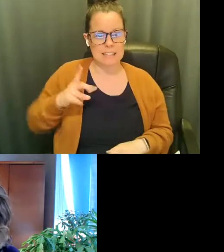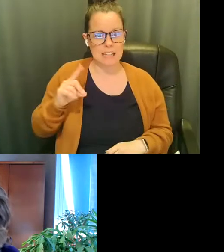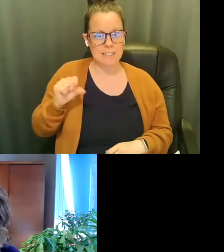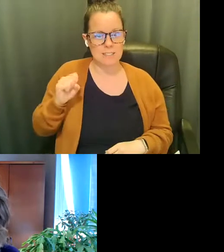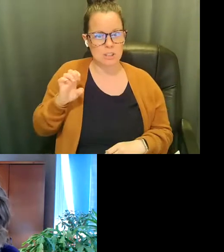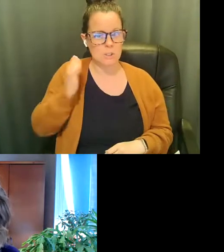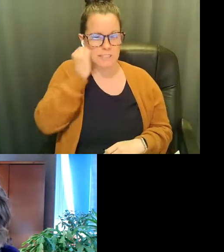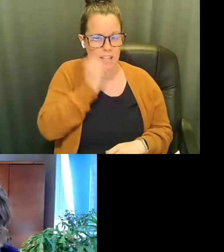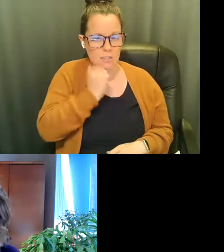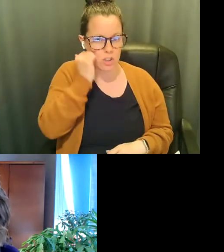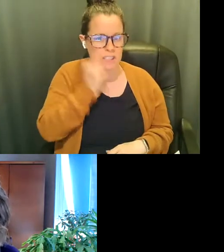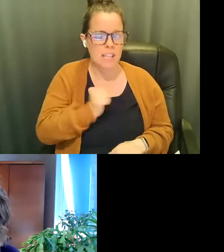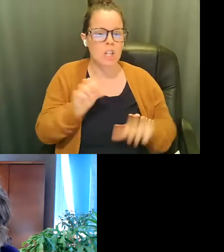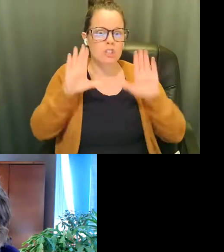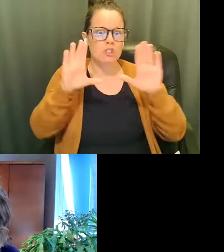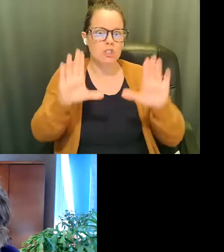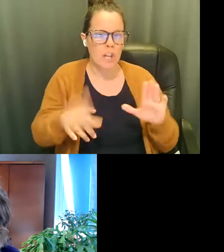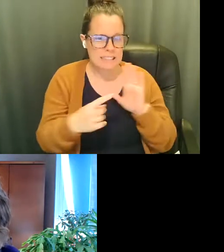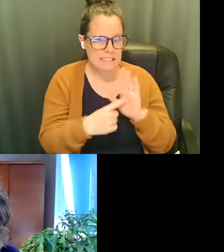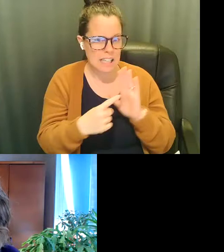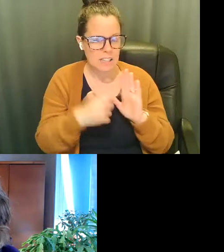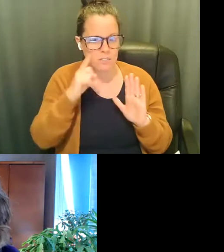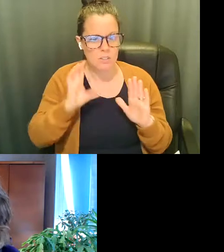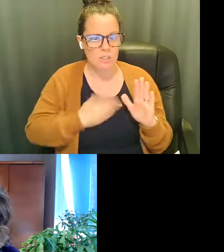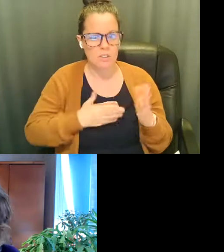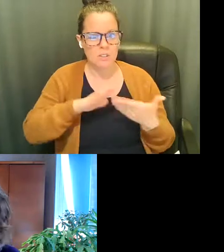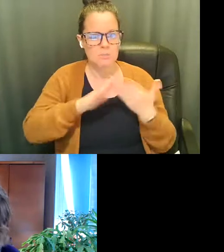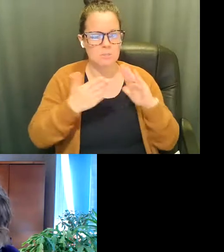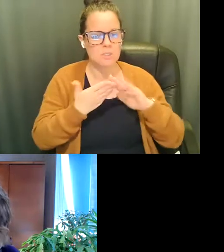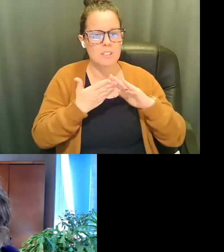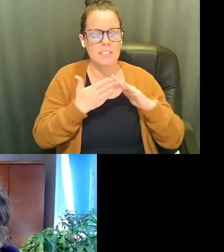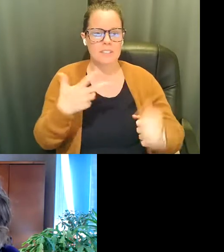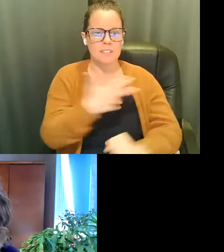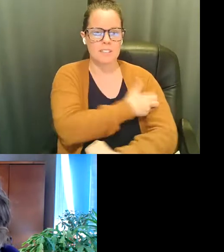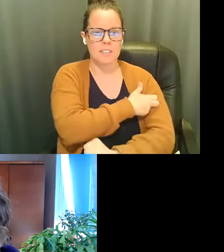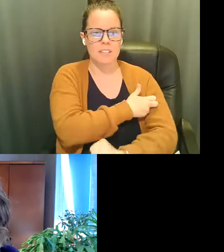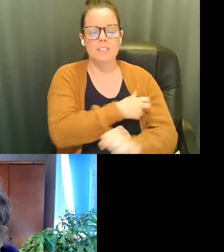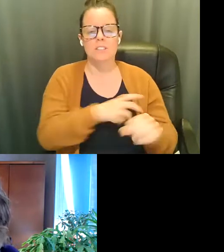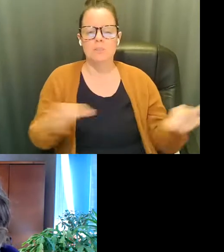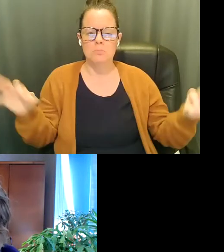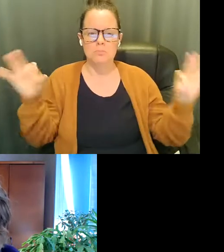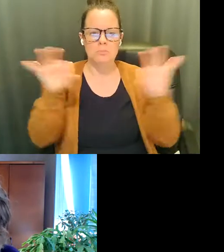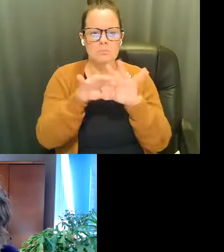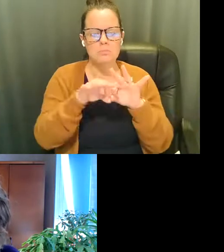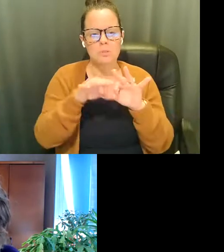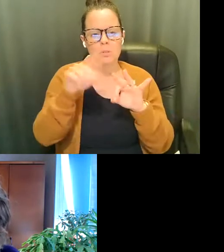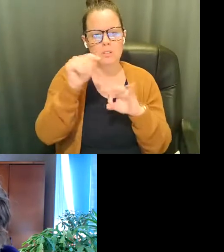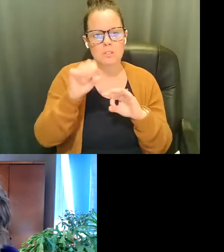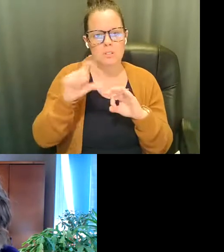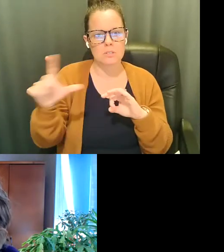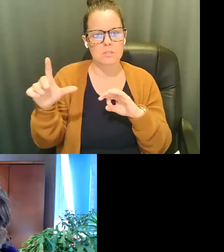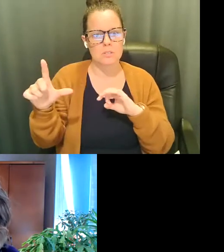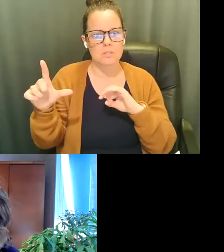is a great sign for our community. Vaccination is a crucial tool in helping us make our way out of this